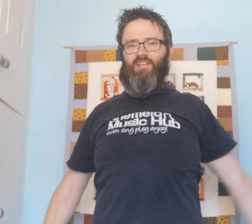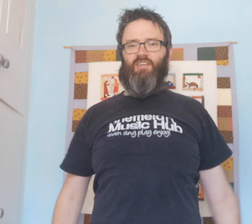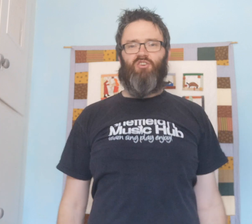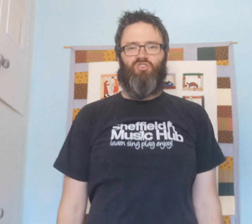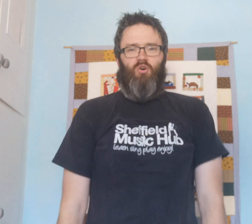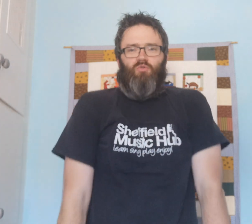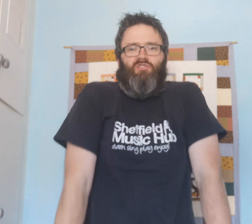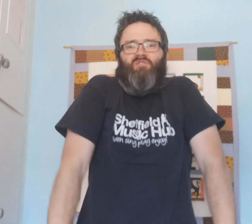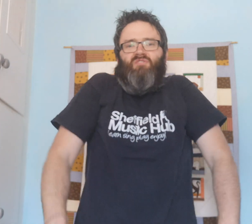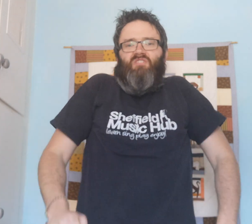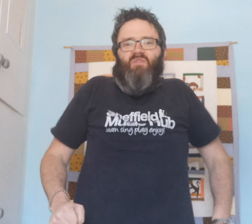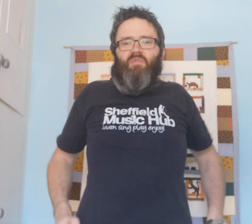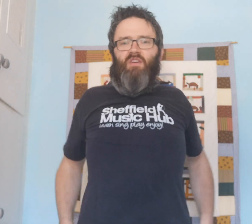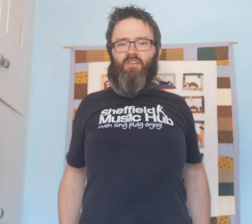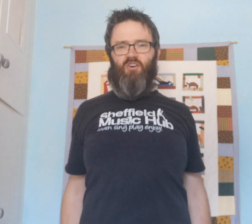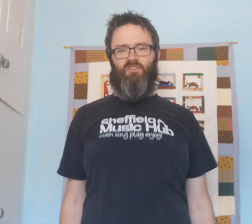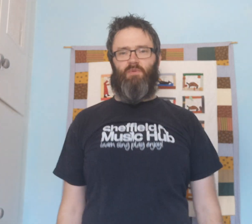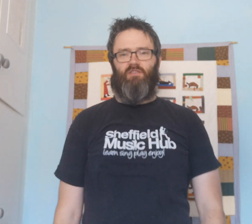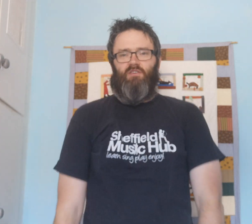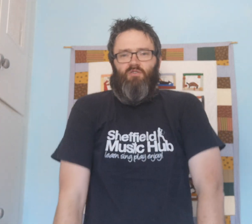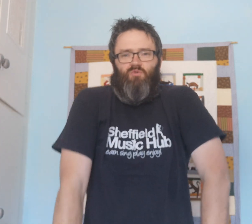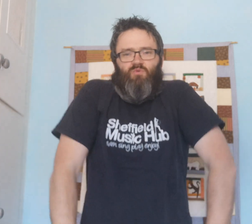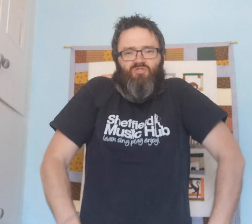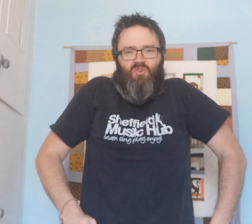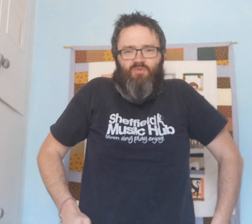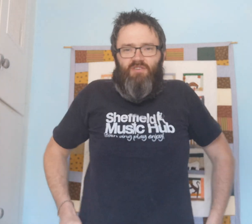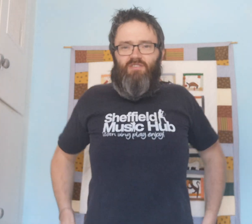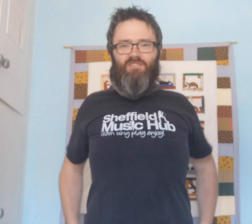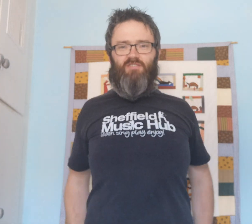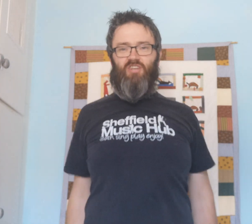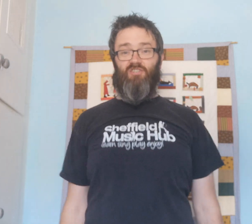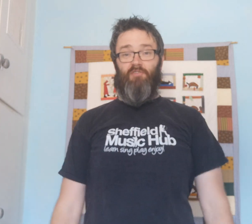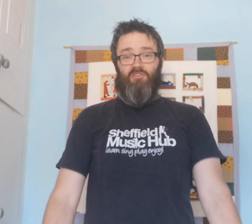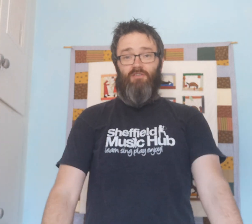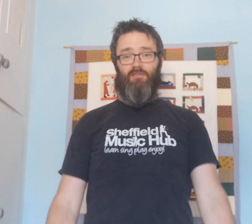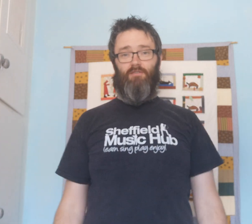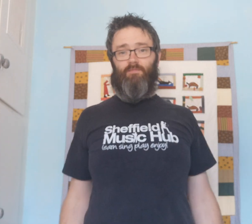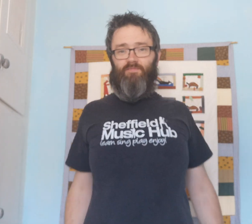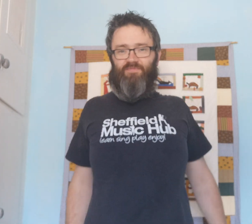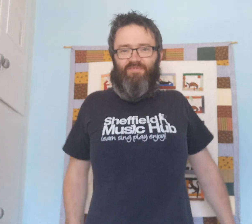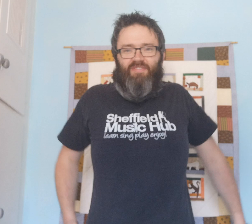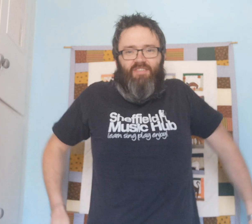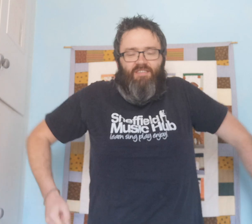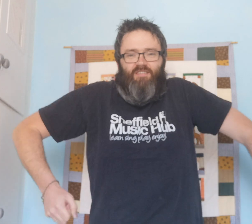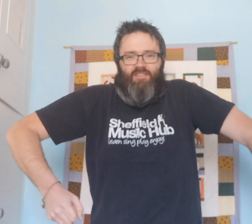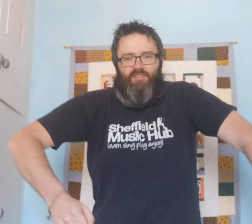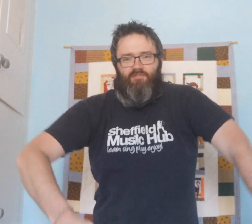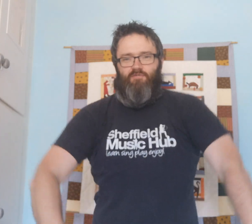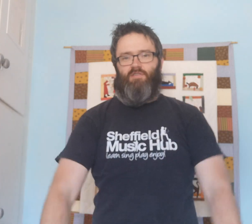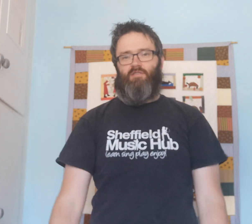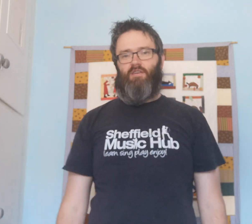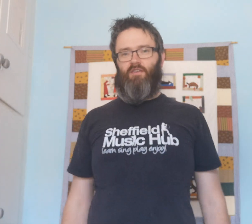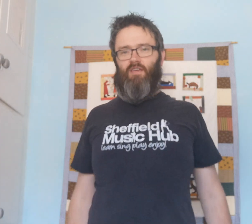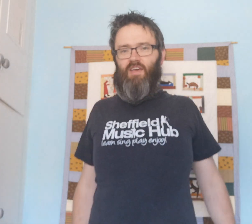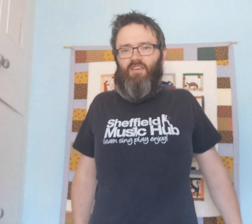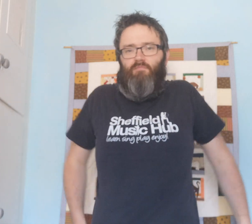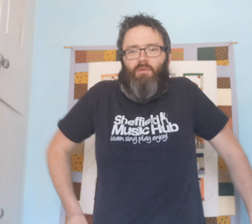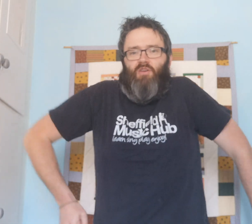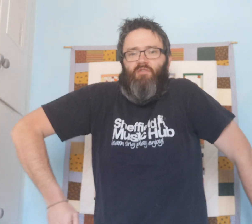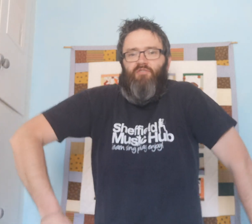our shoulders loosened up. Nice big circles with your shoulders. Change direction. That's great. And again, maybe go the first